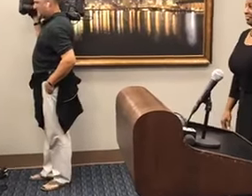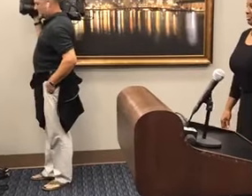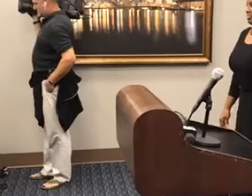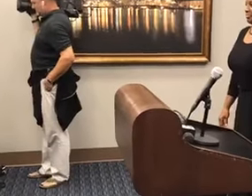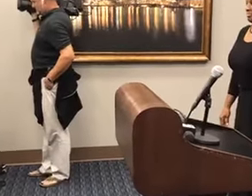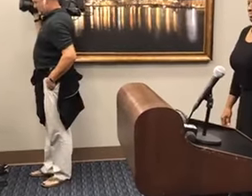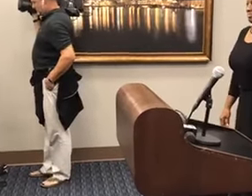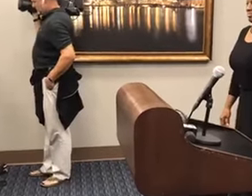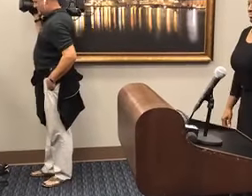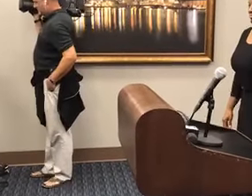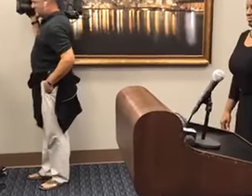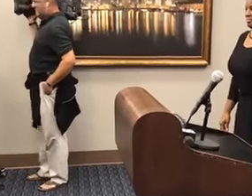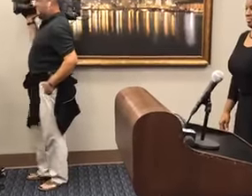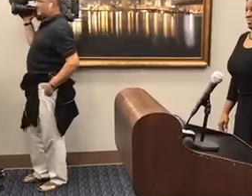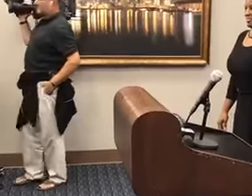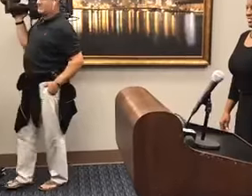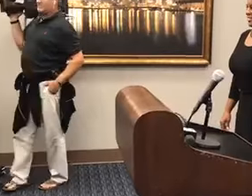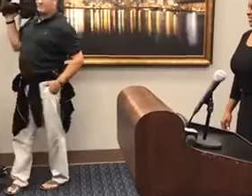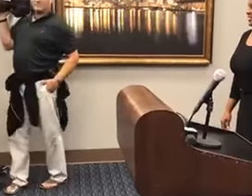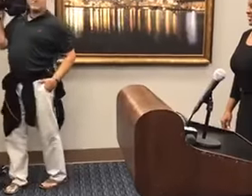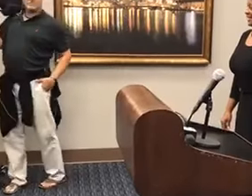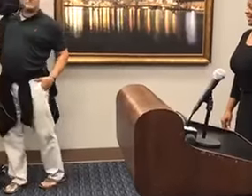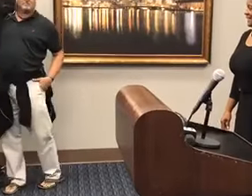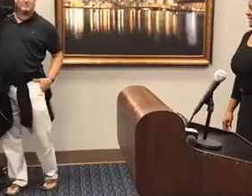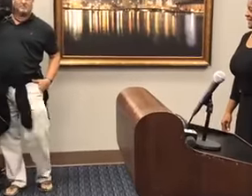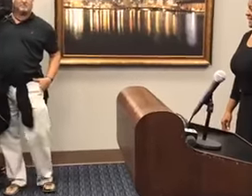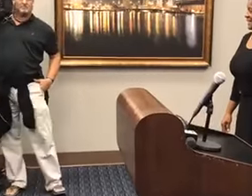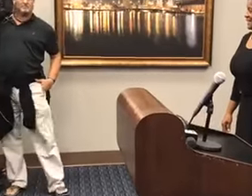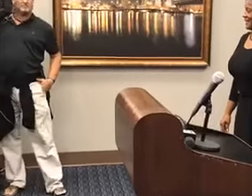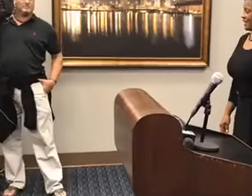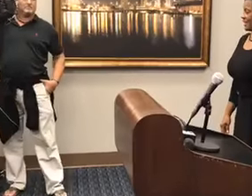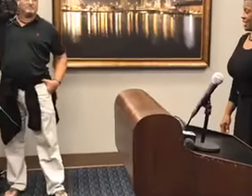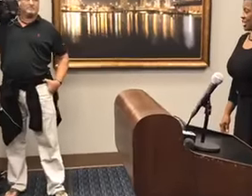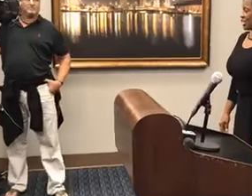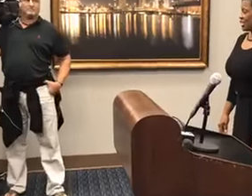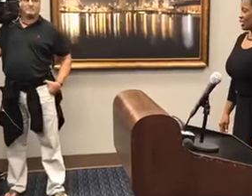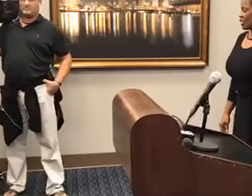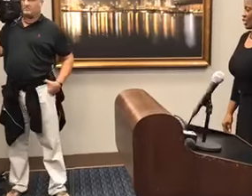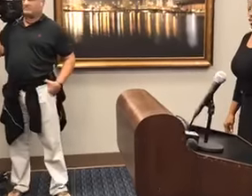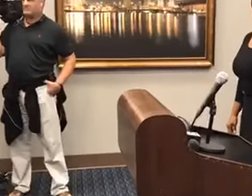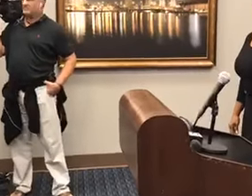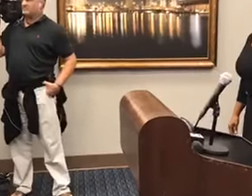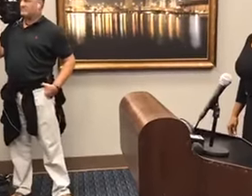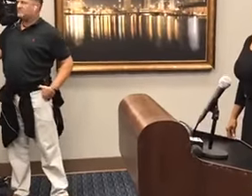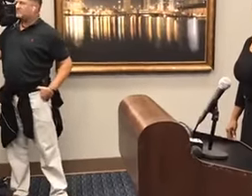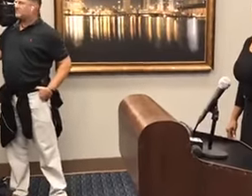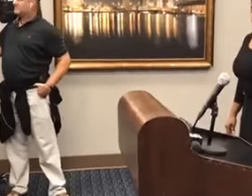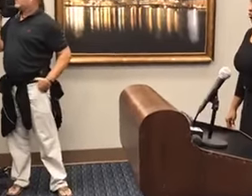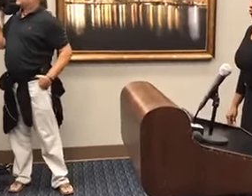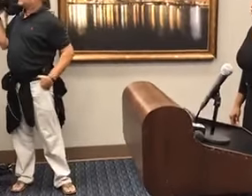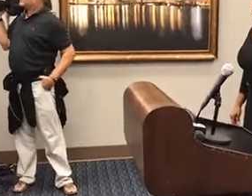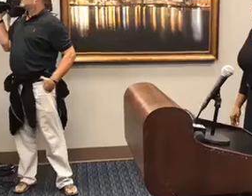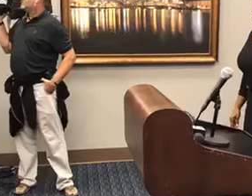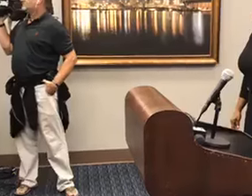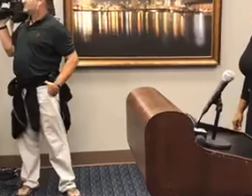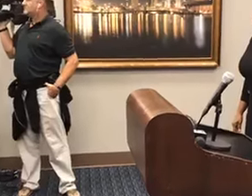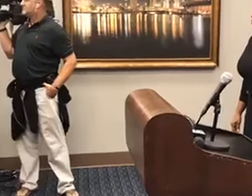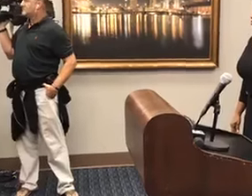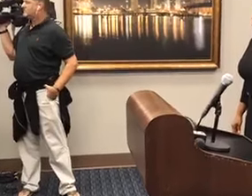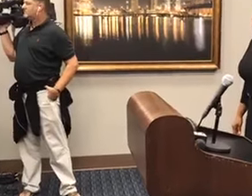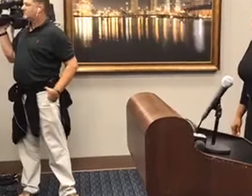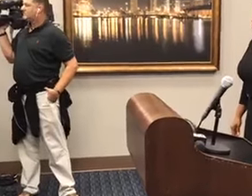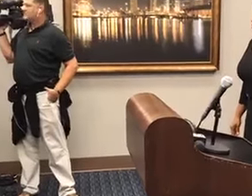thing. I mean, if you got a lot, man, I'd throw that on the phone. Yeah, do you want to drop the mic here? Oh, it's all,